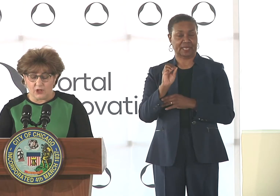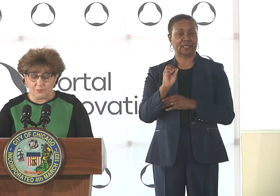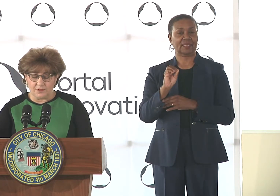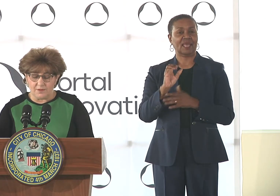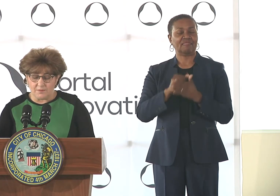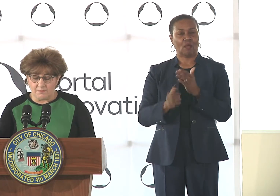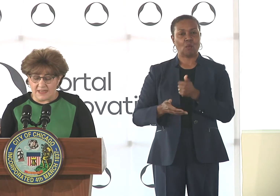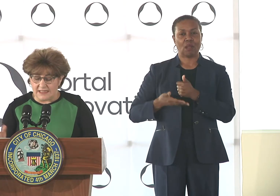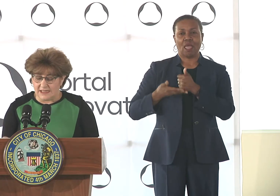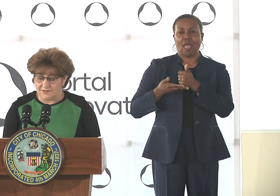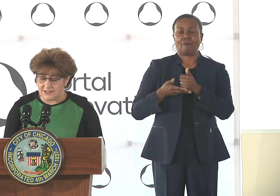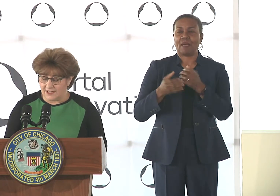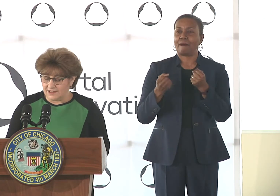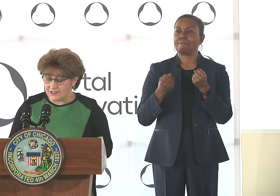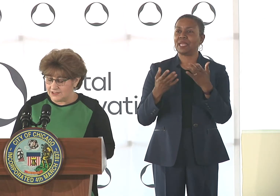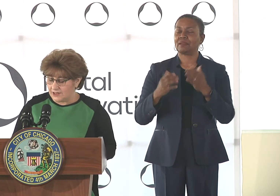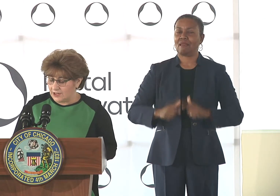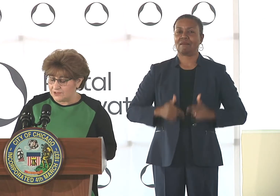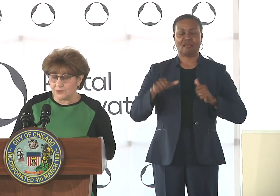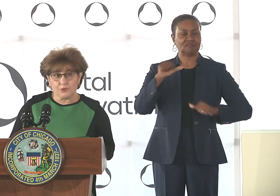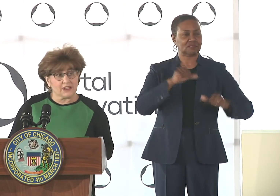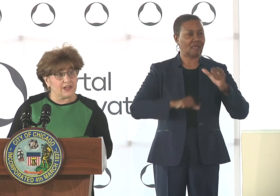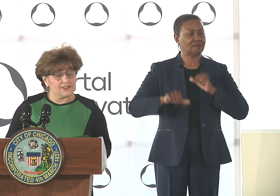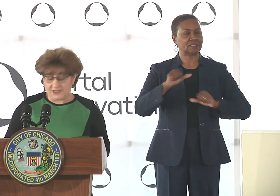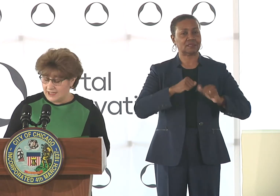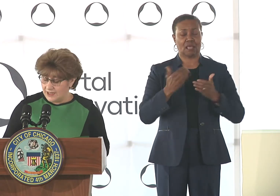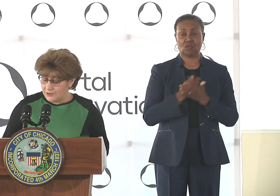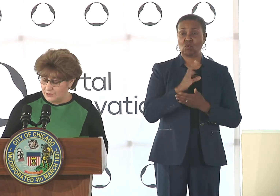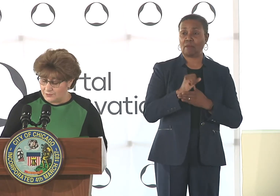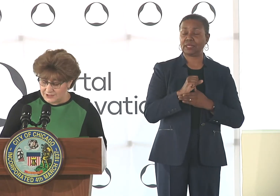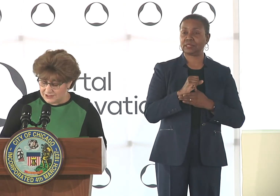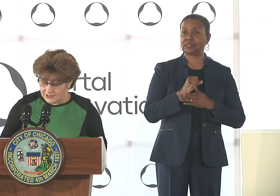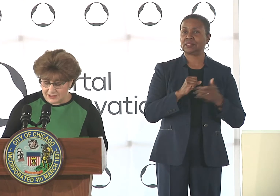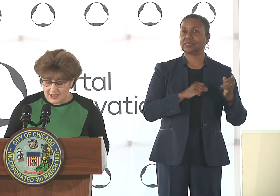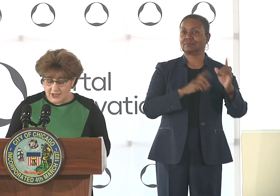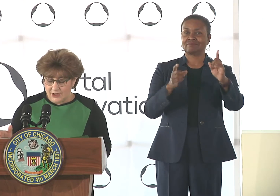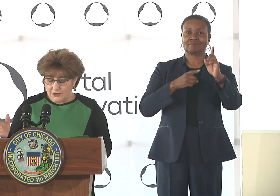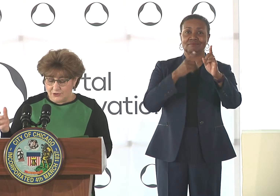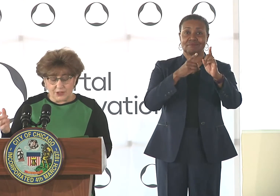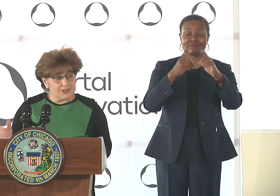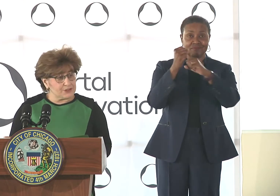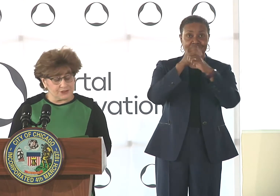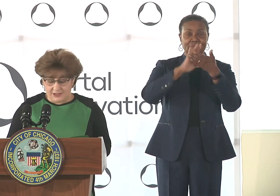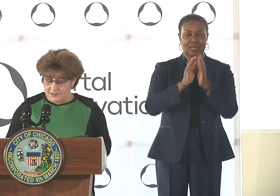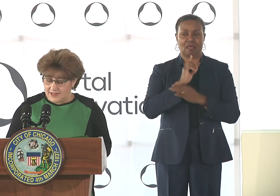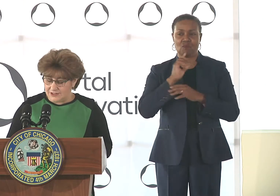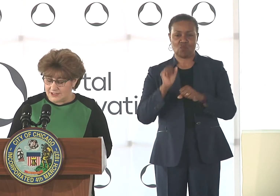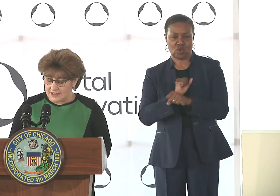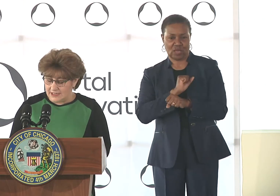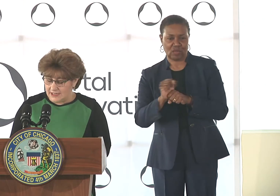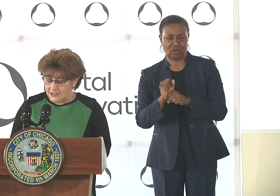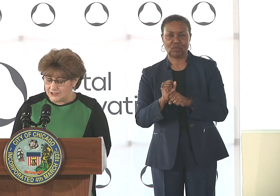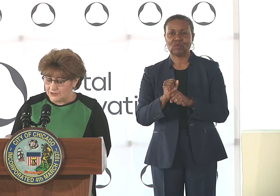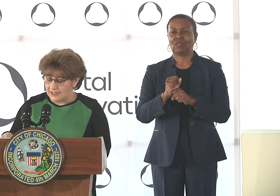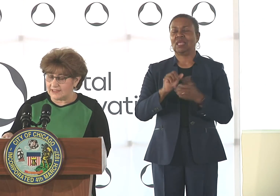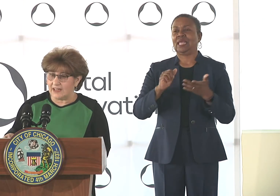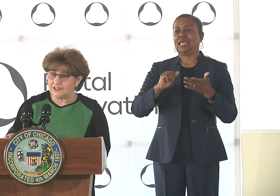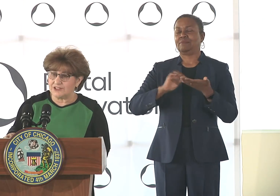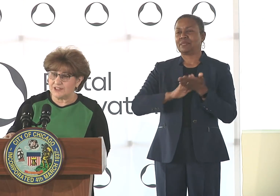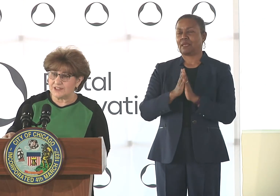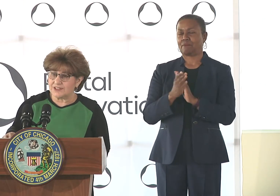will help many life science startups realize their visions, turning research and innovation into